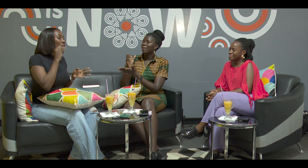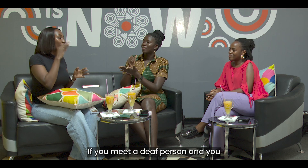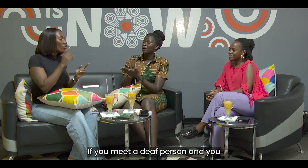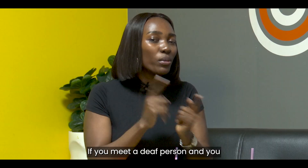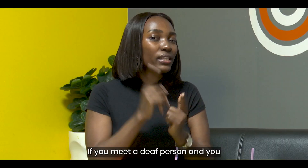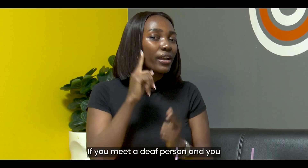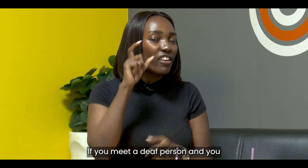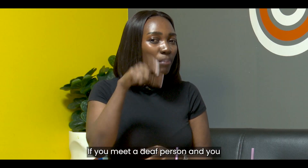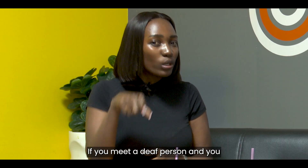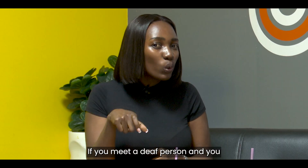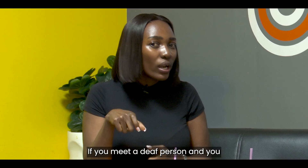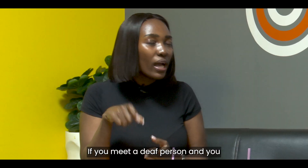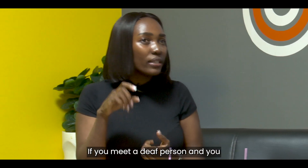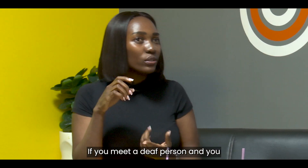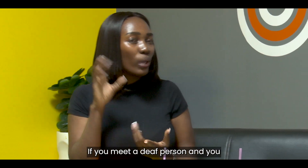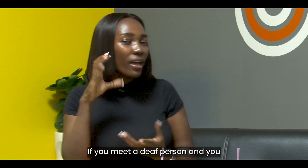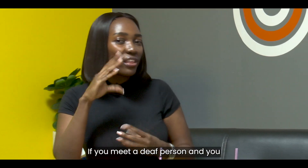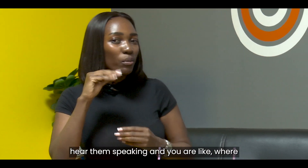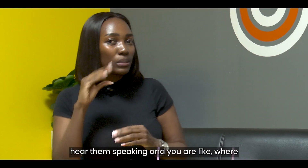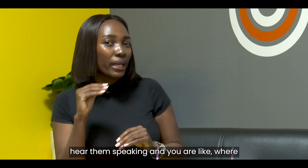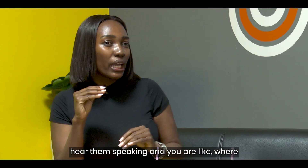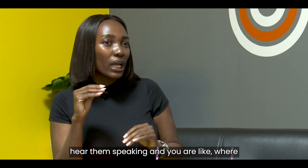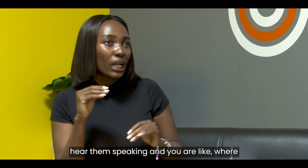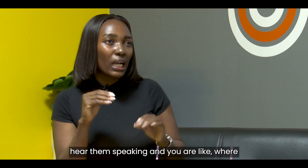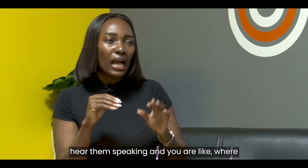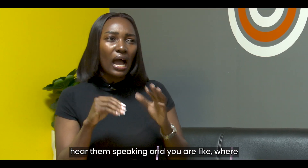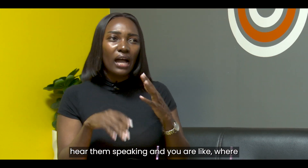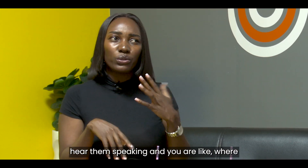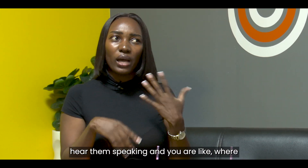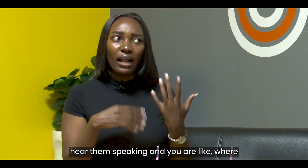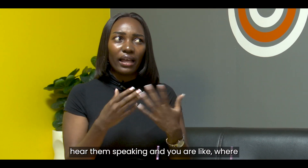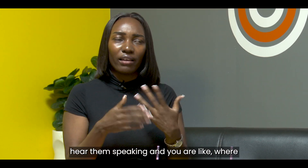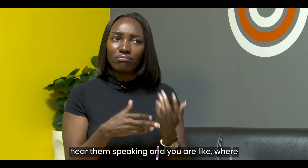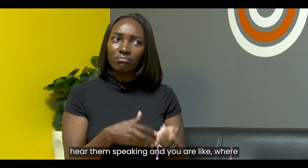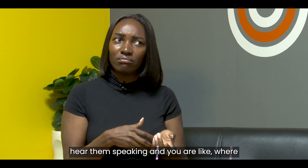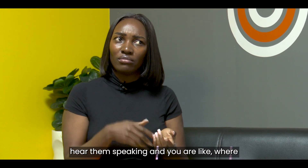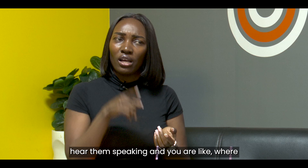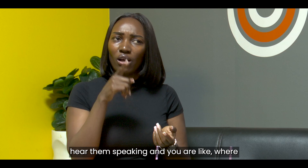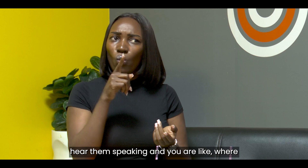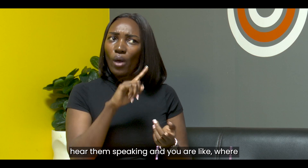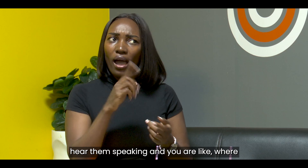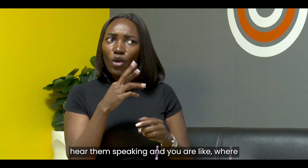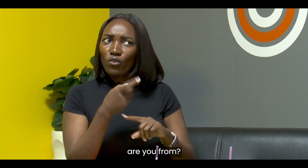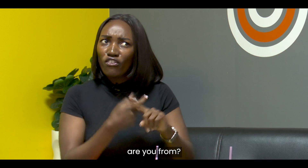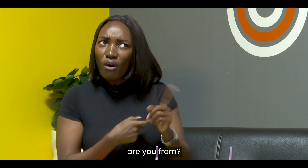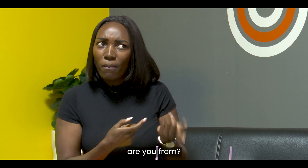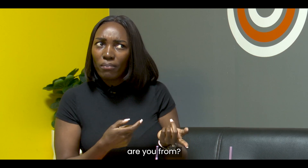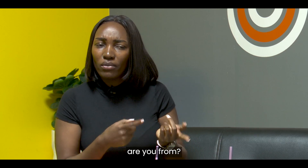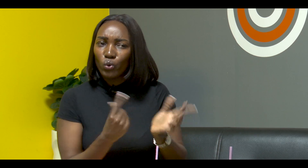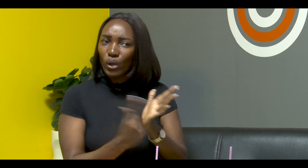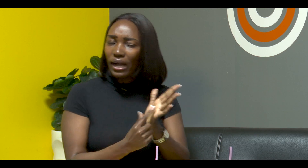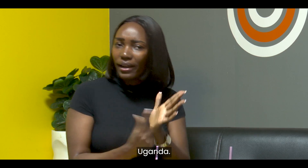if you meet a deaf person and you hear them speaking and you are like, where are you from?